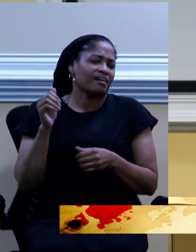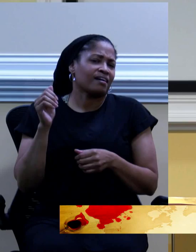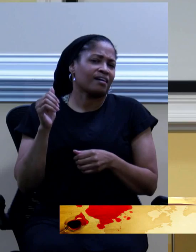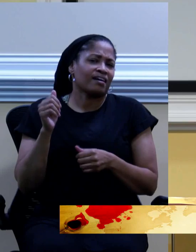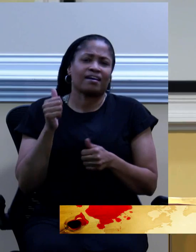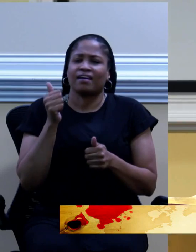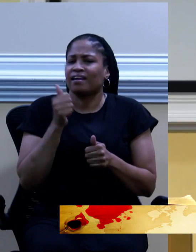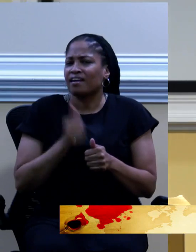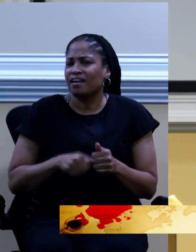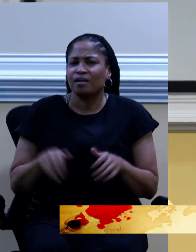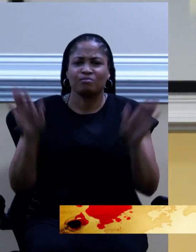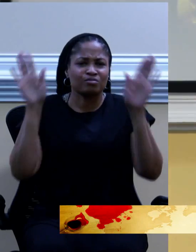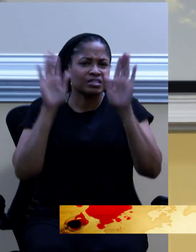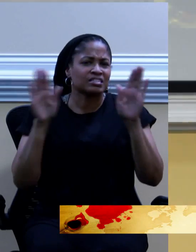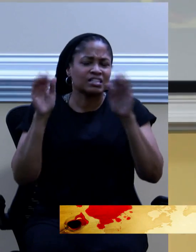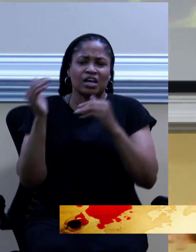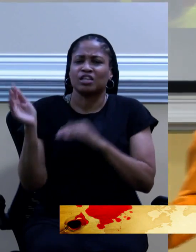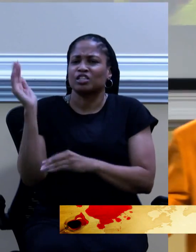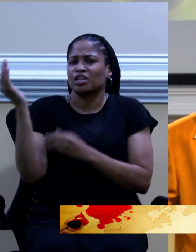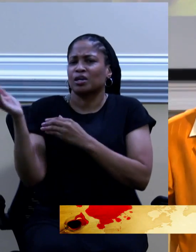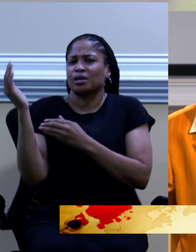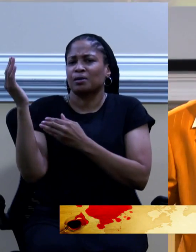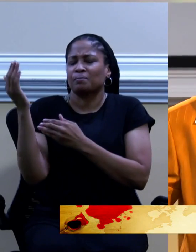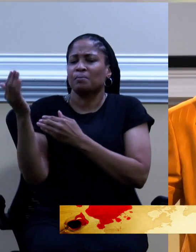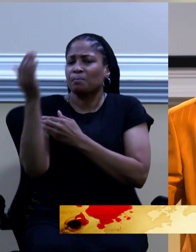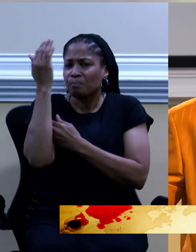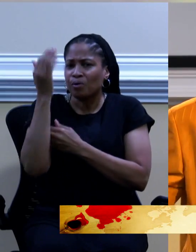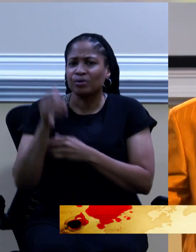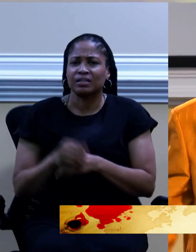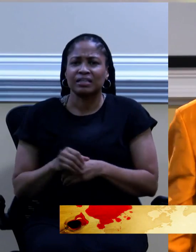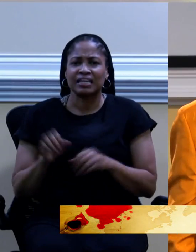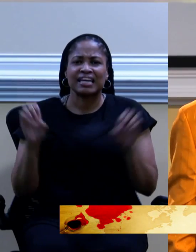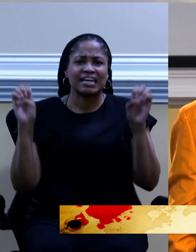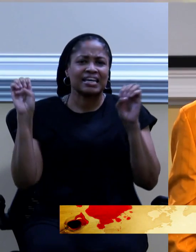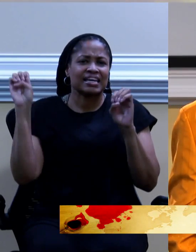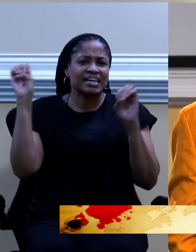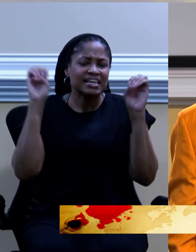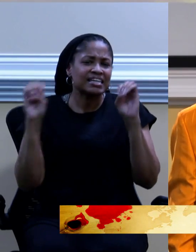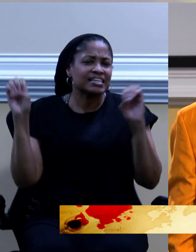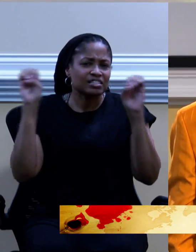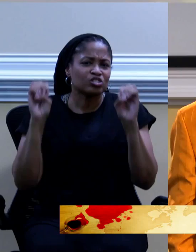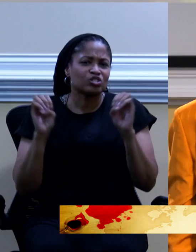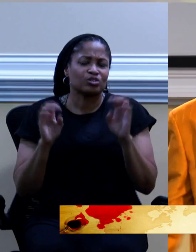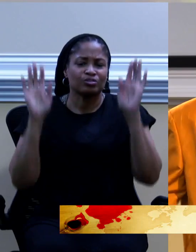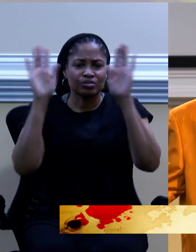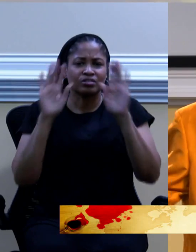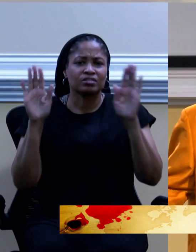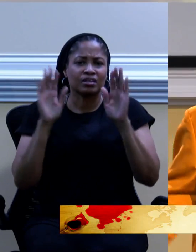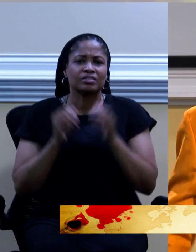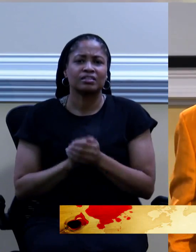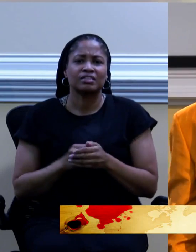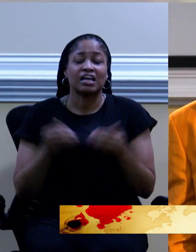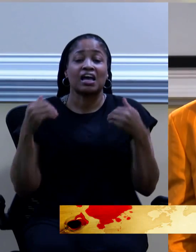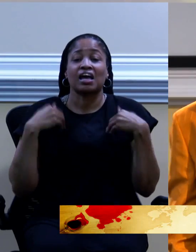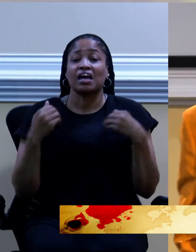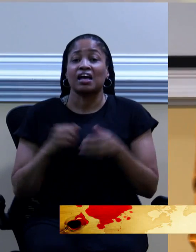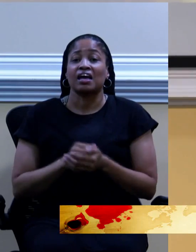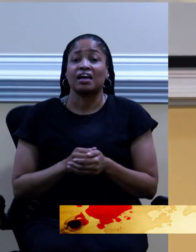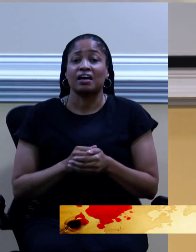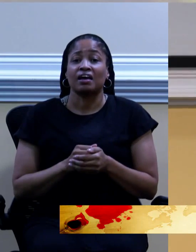have sunrise service? Why is it? I'm going to tell you why. Because they worship in the